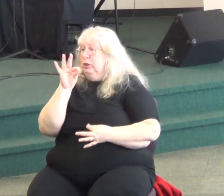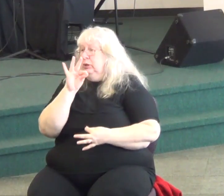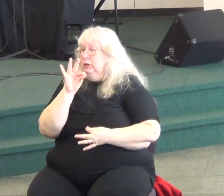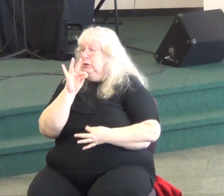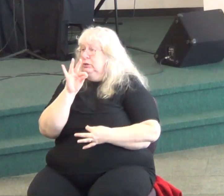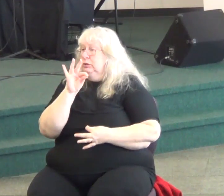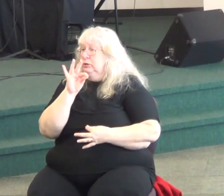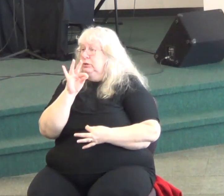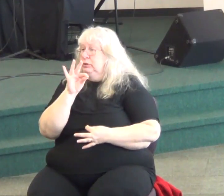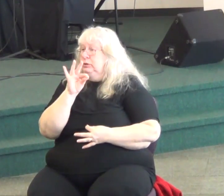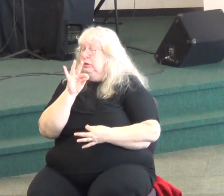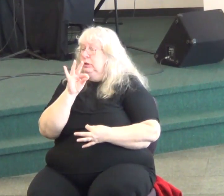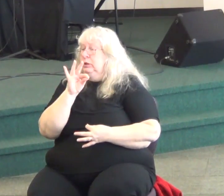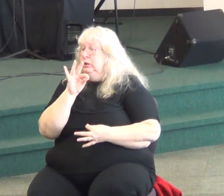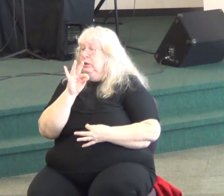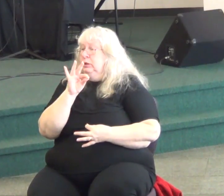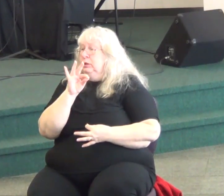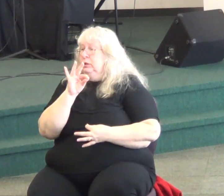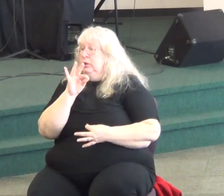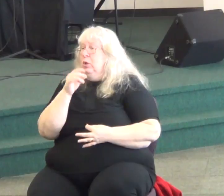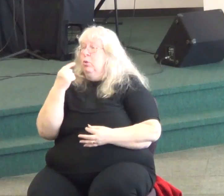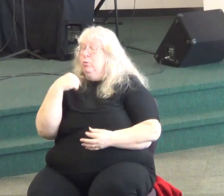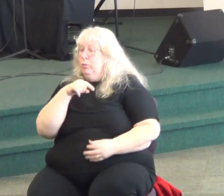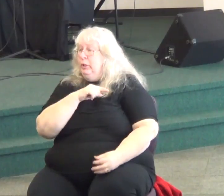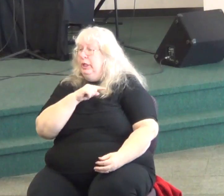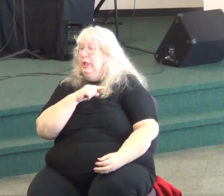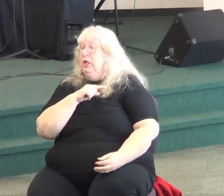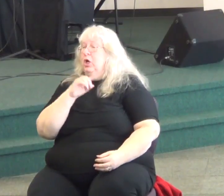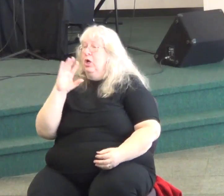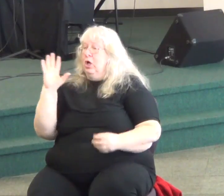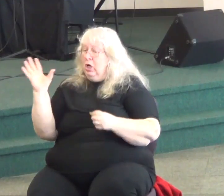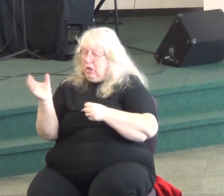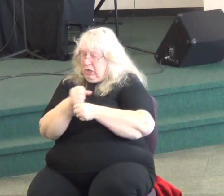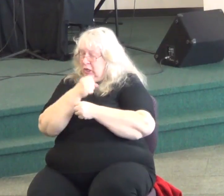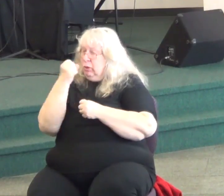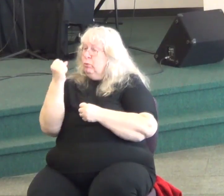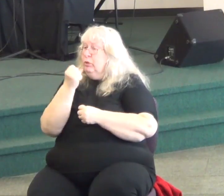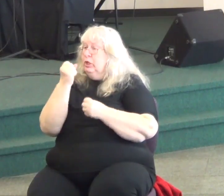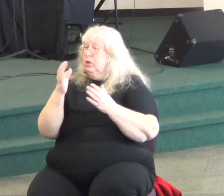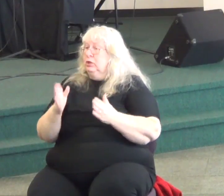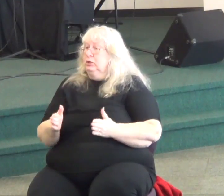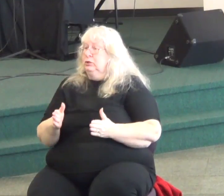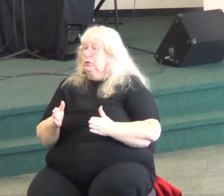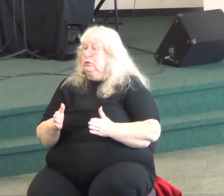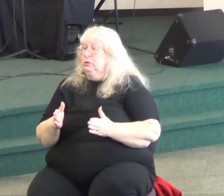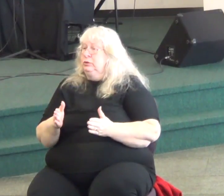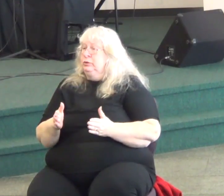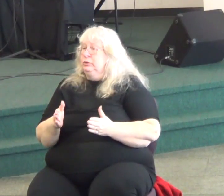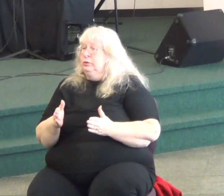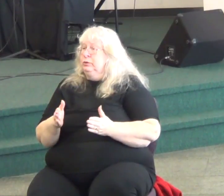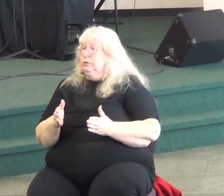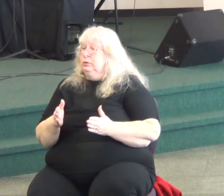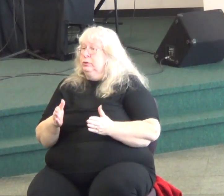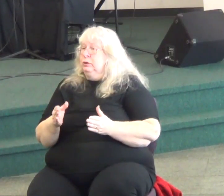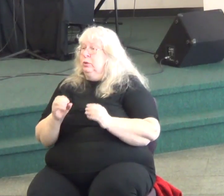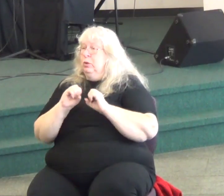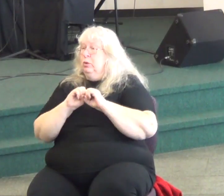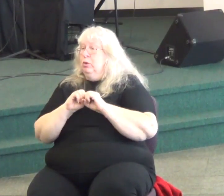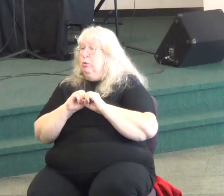with Jesus. And without him, our physical body is all we have. And we better